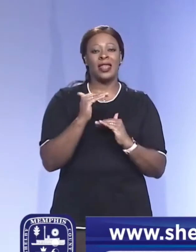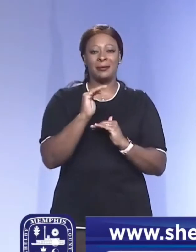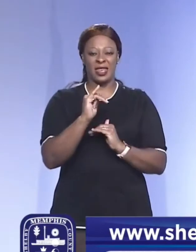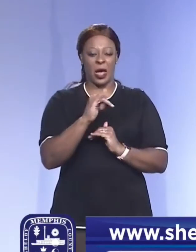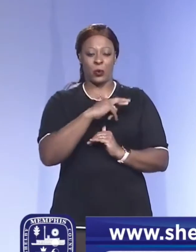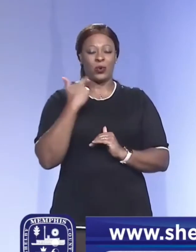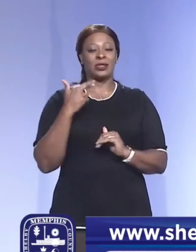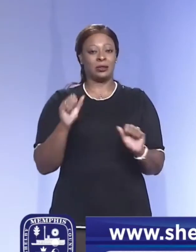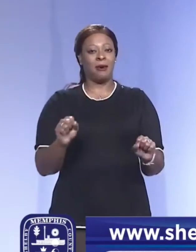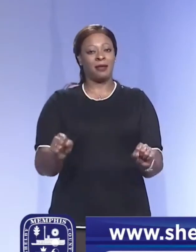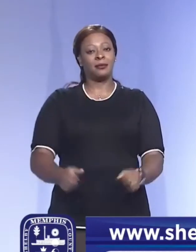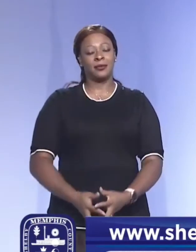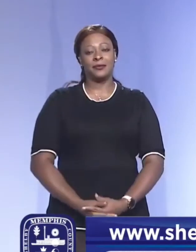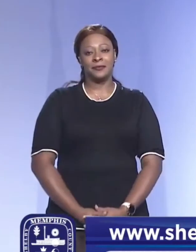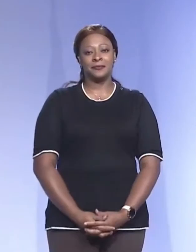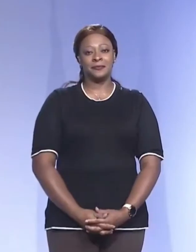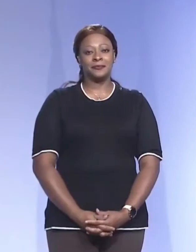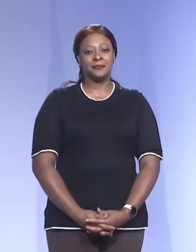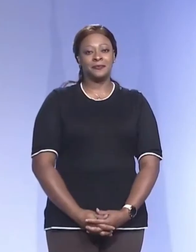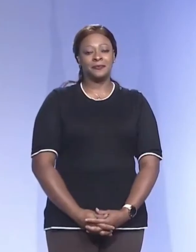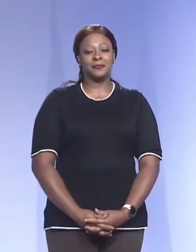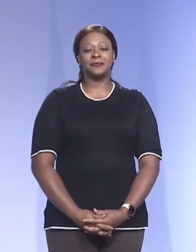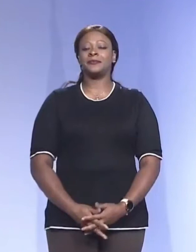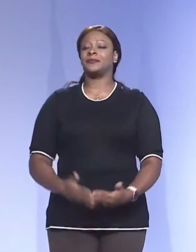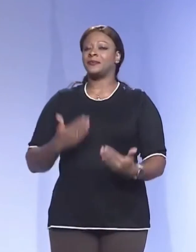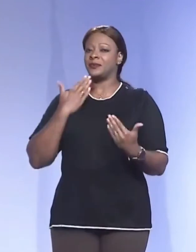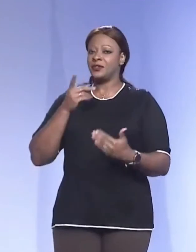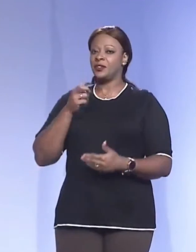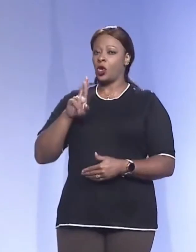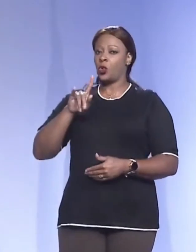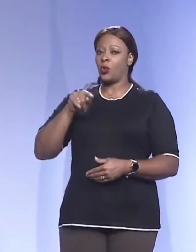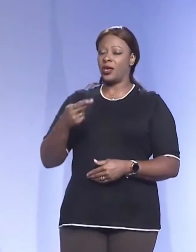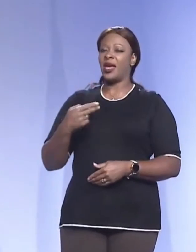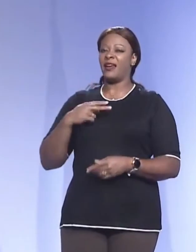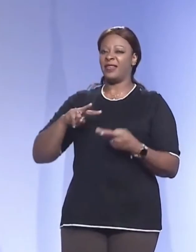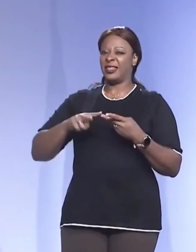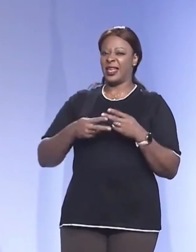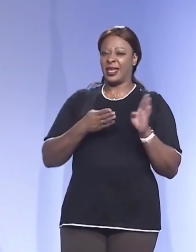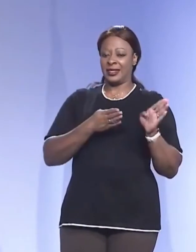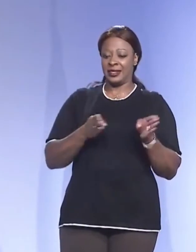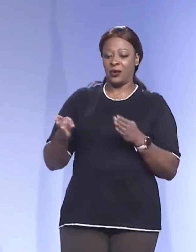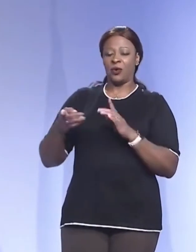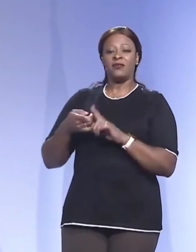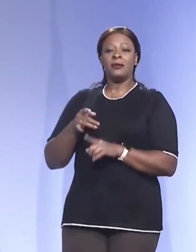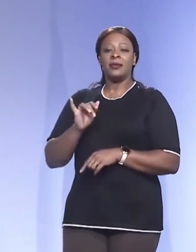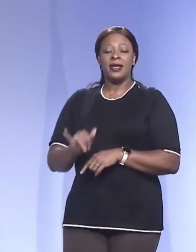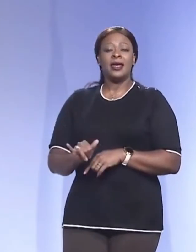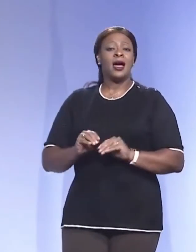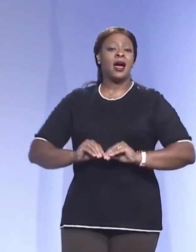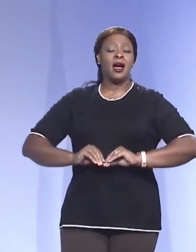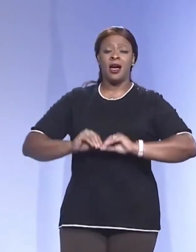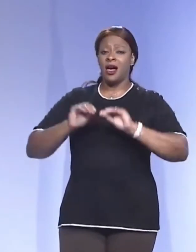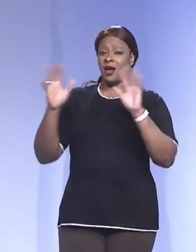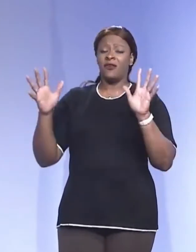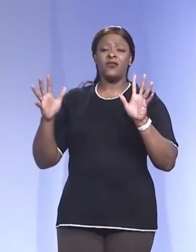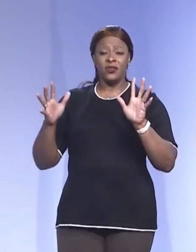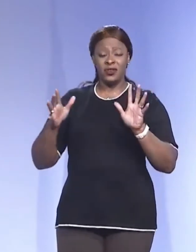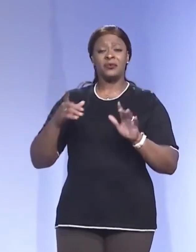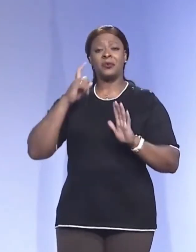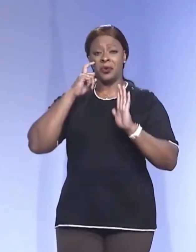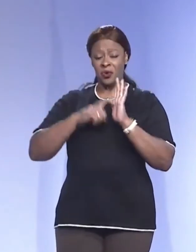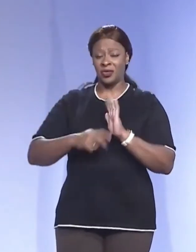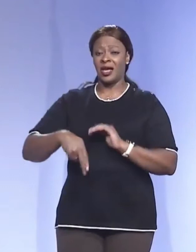much as possible. And thanks, Dr. Randolph. And as a follow-up segueing out of that, obviously with an inherent risk